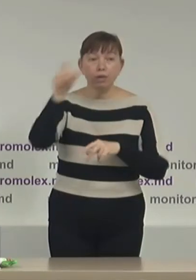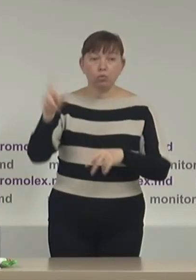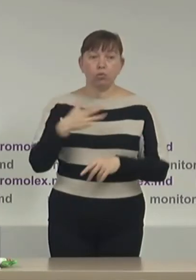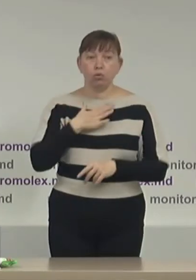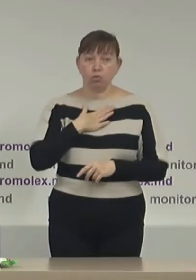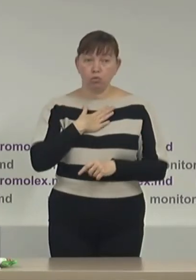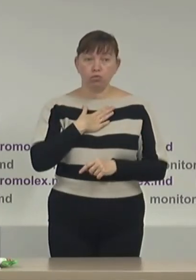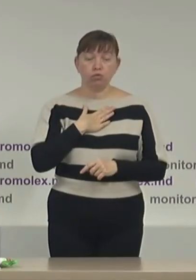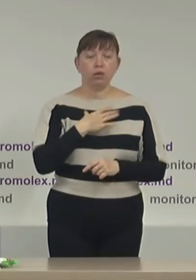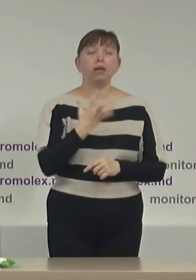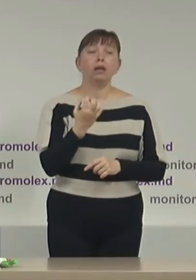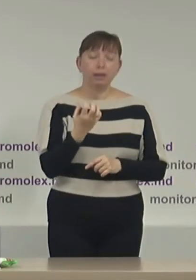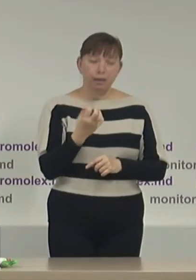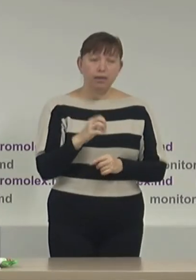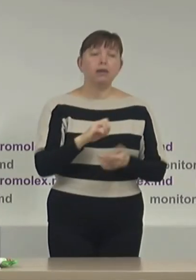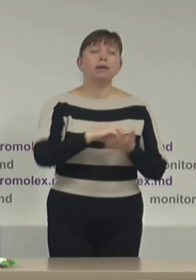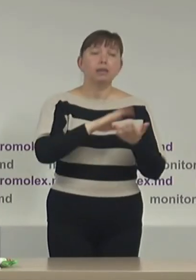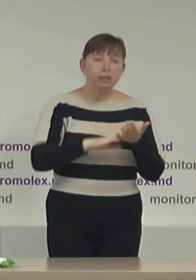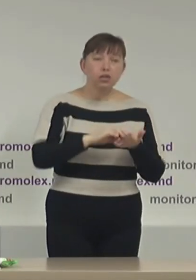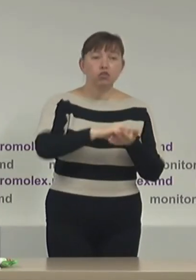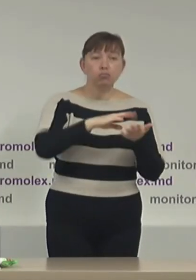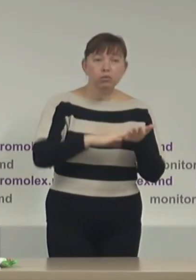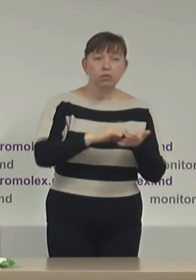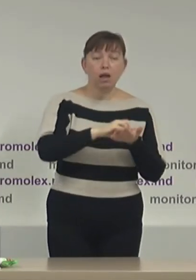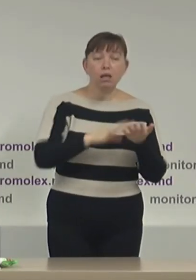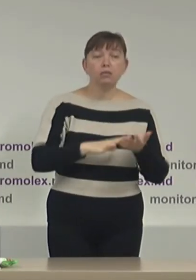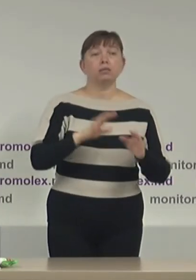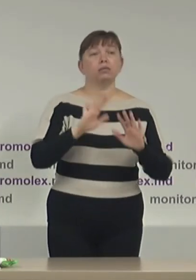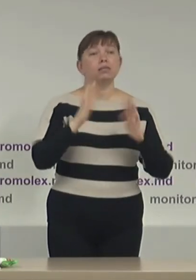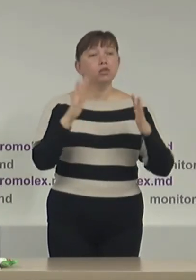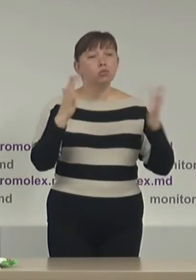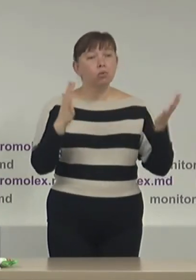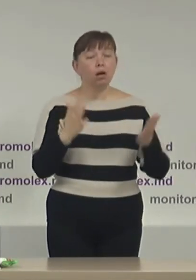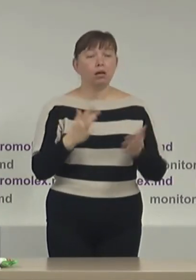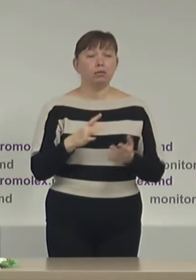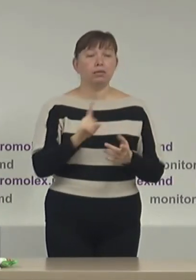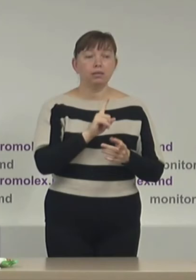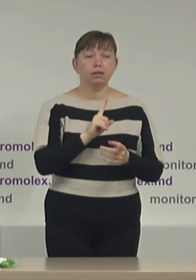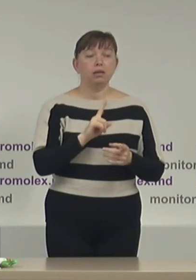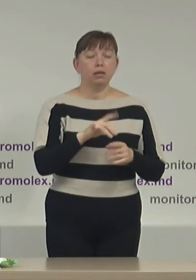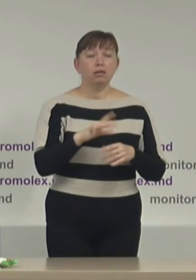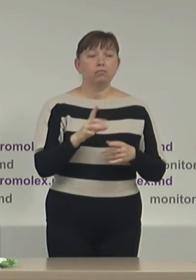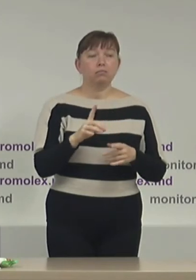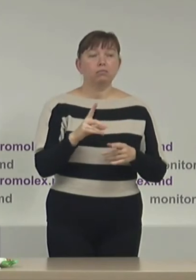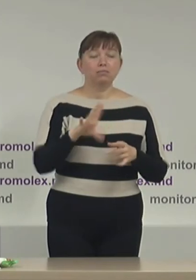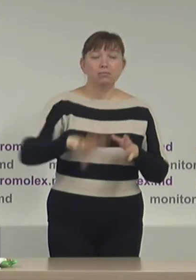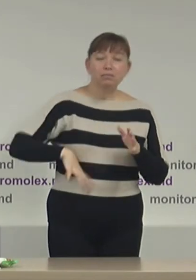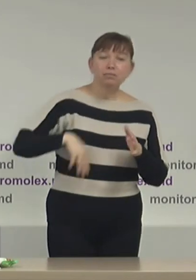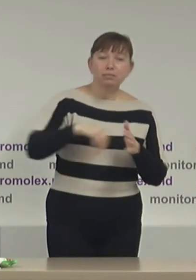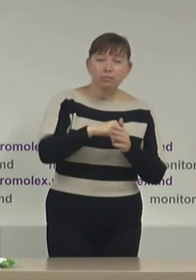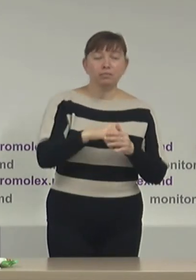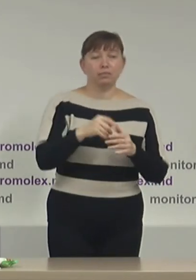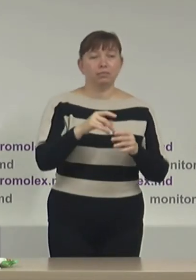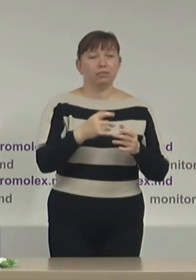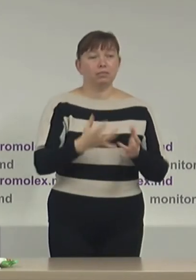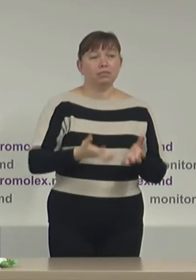However, unfortunately, our observers are still finding situations when